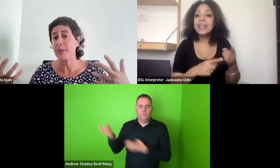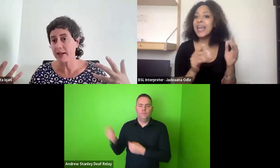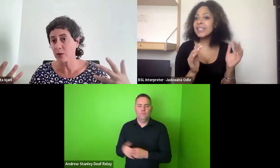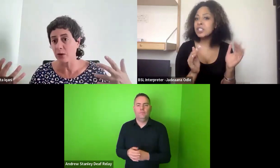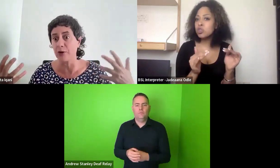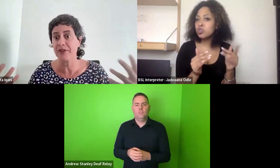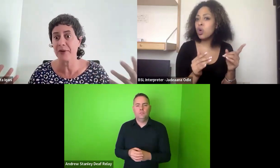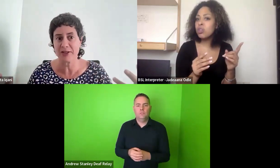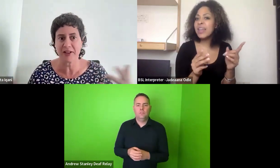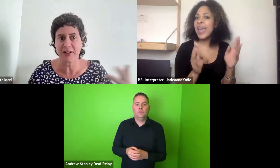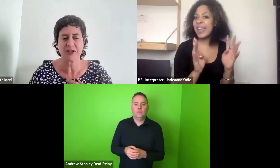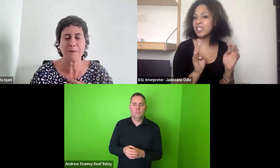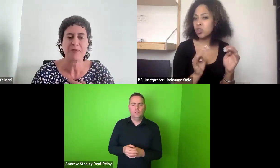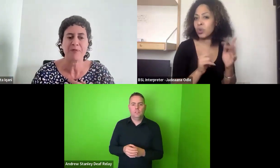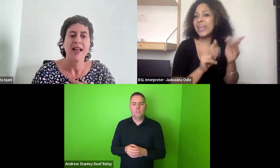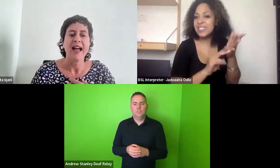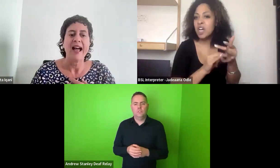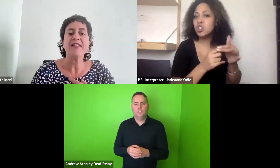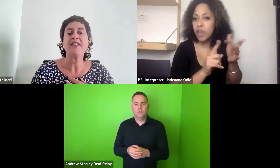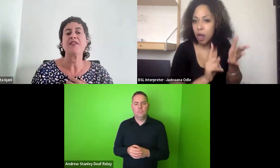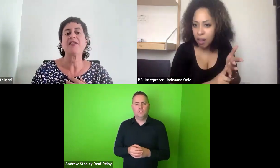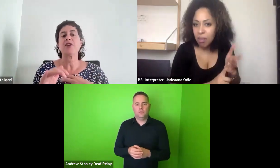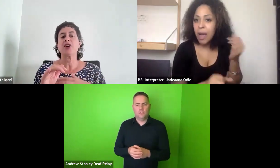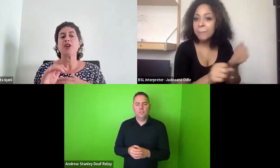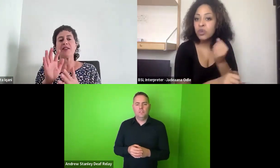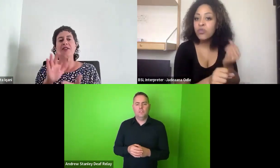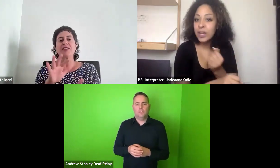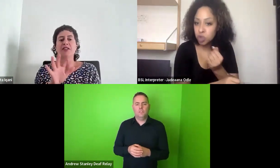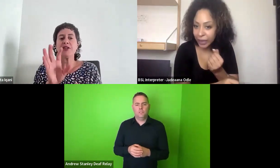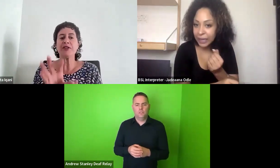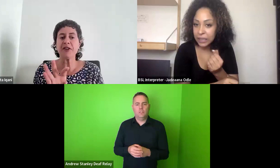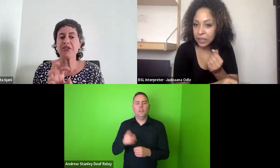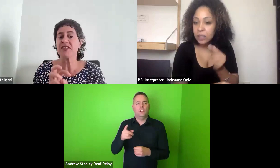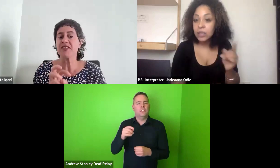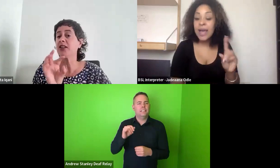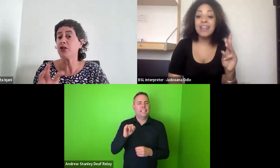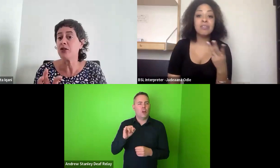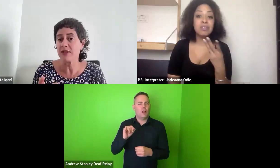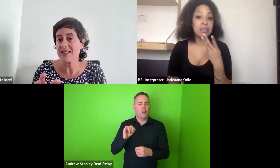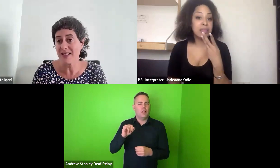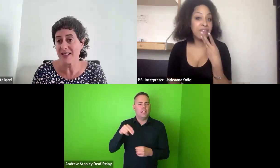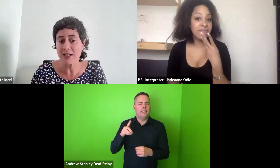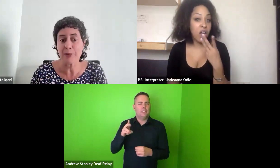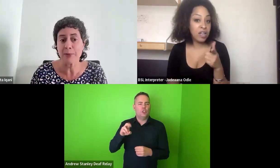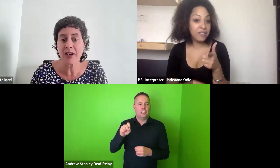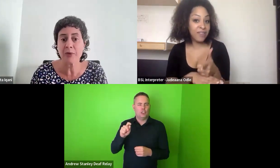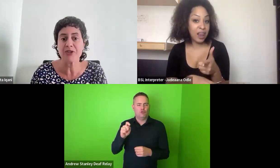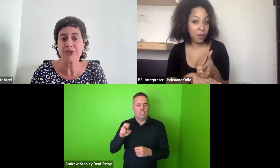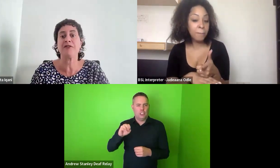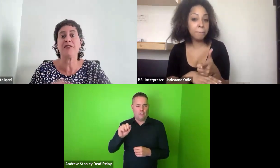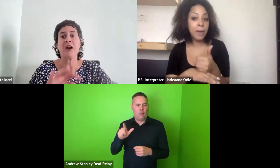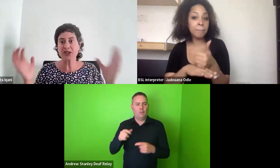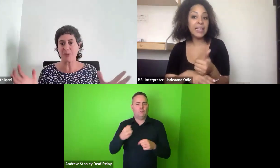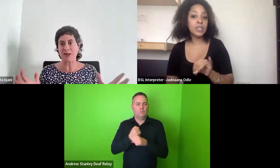and what some might call over-manufacture. And then there is a third film which is set in New York City in